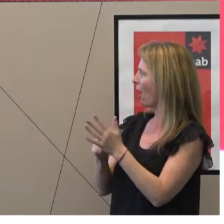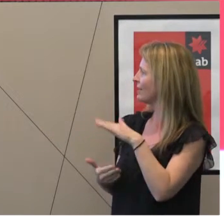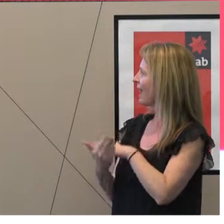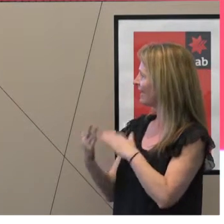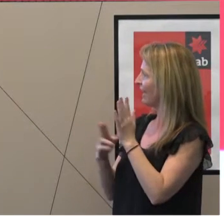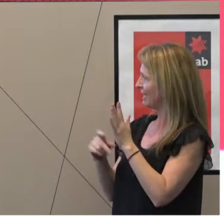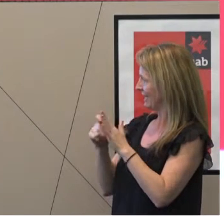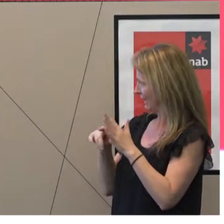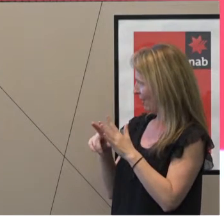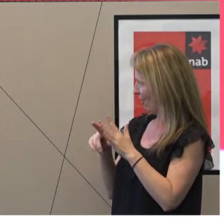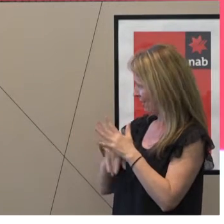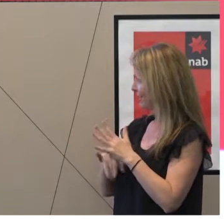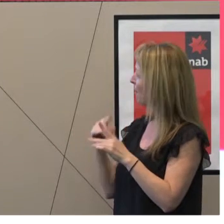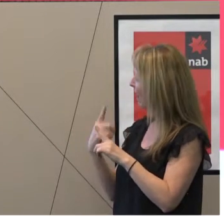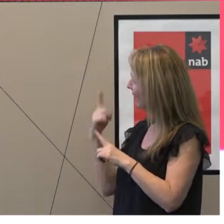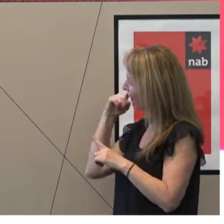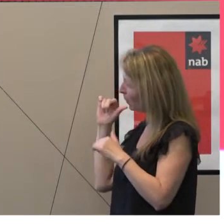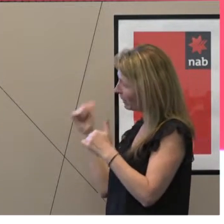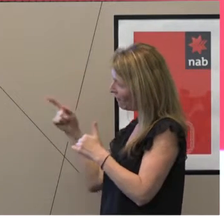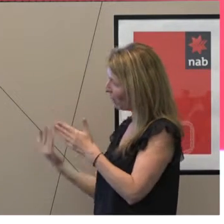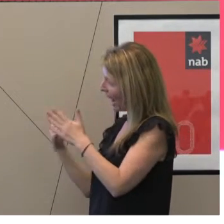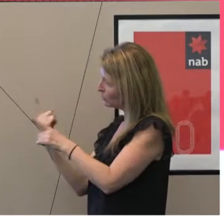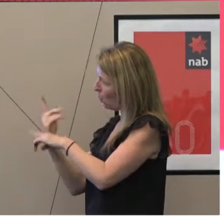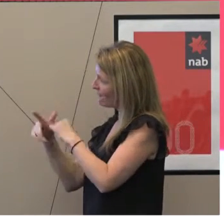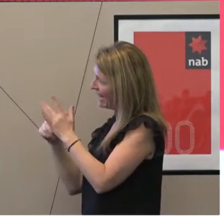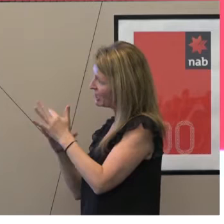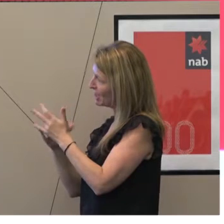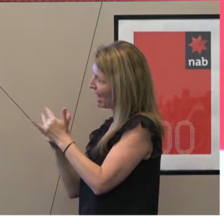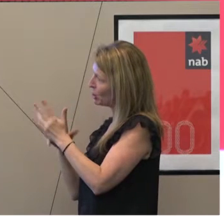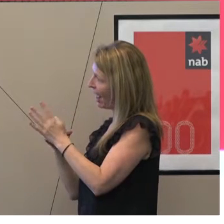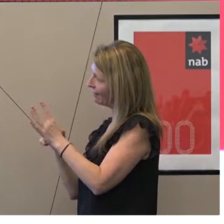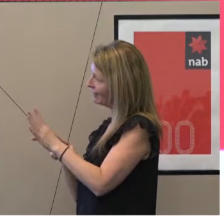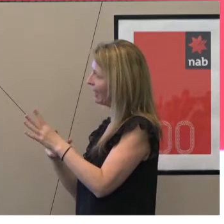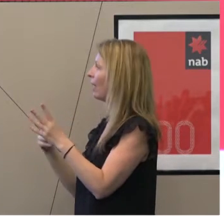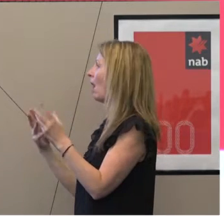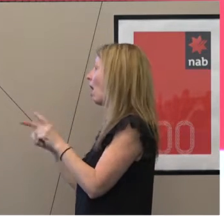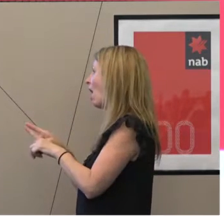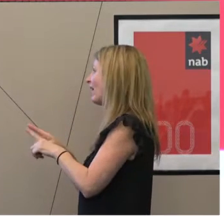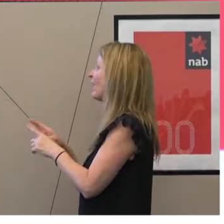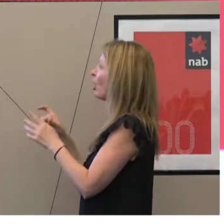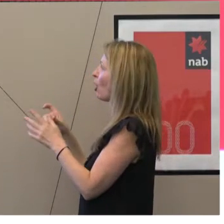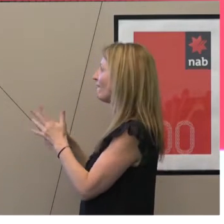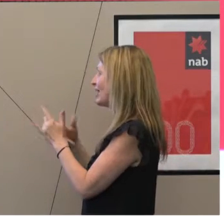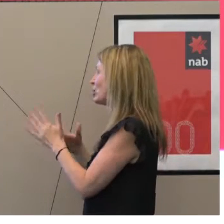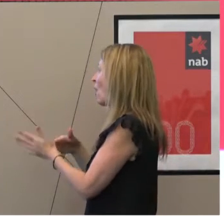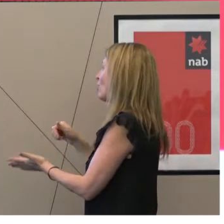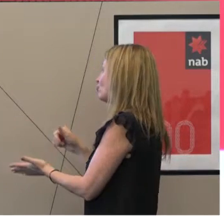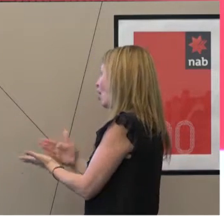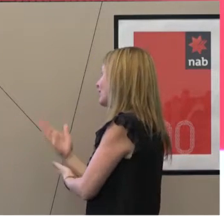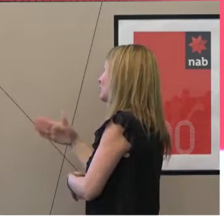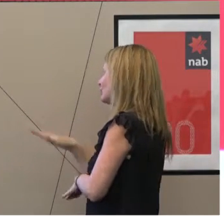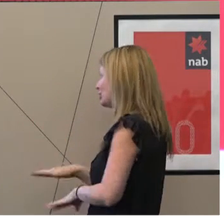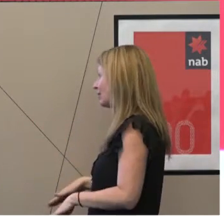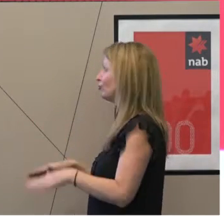good then as well to talk about that intersectionality with, you know, the Convention of the Rights of Children, the Convention of the Rights of Women, and